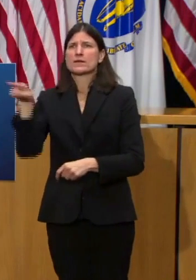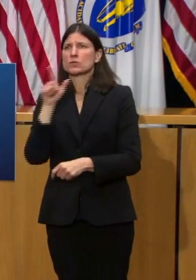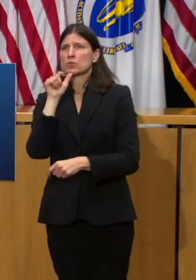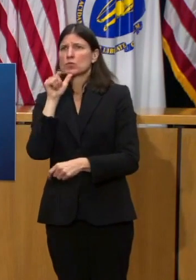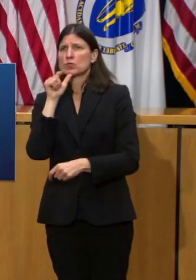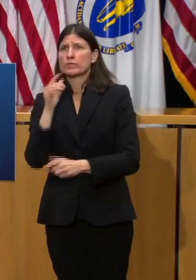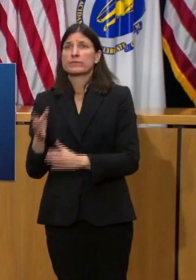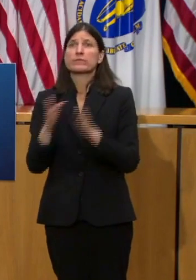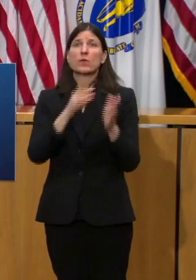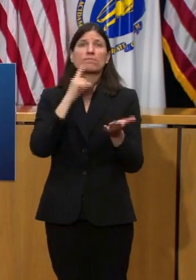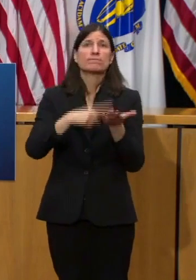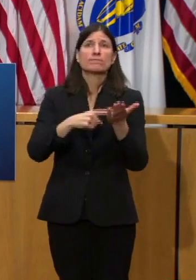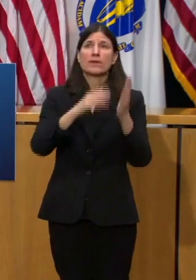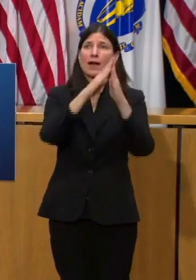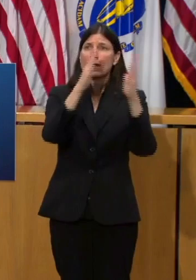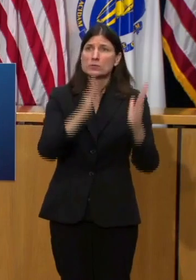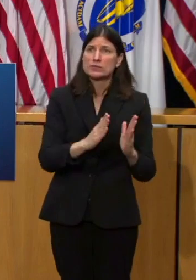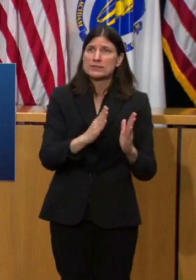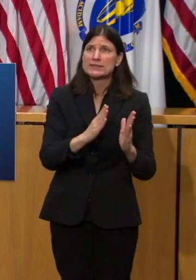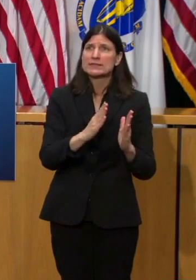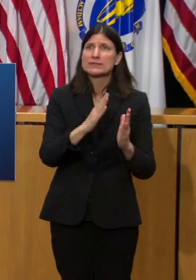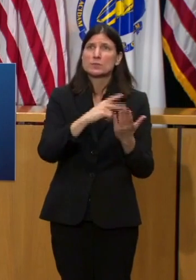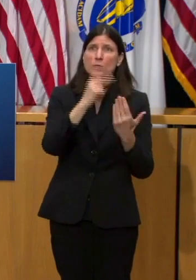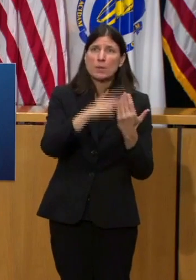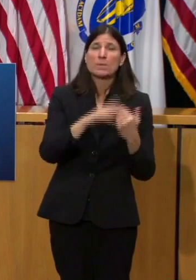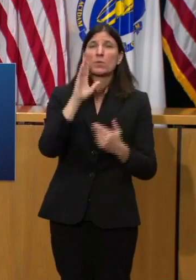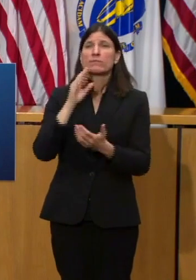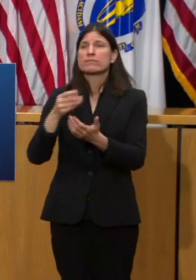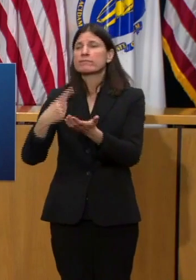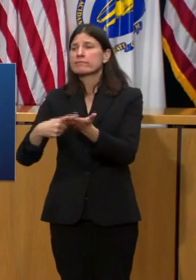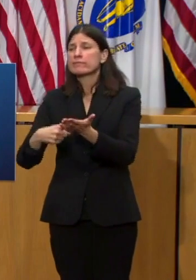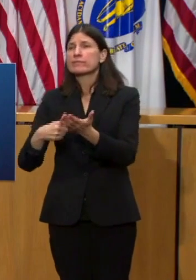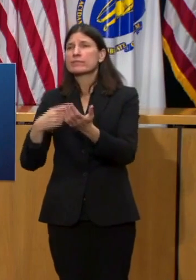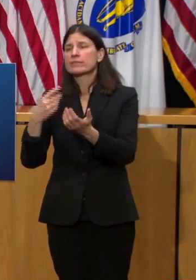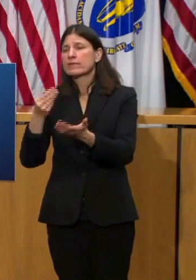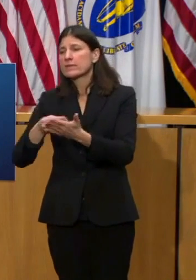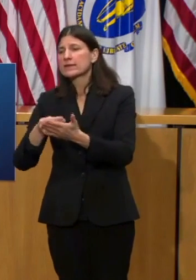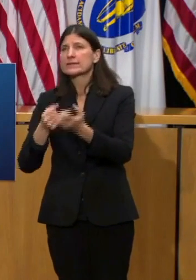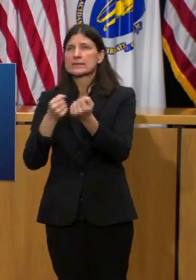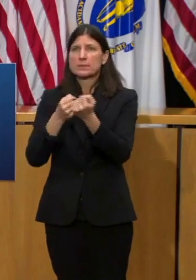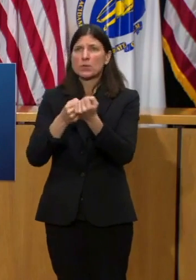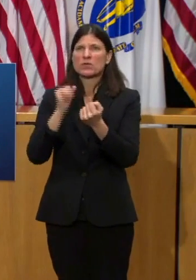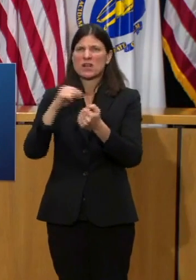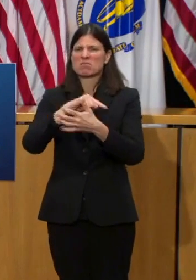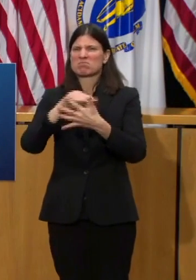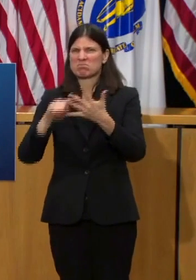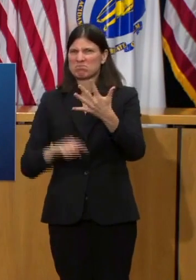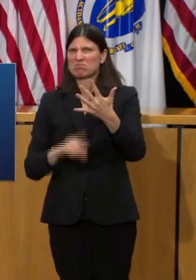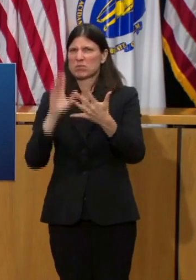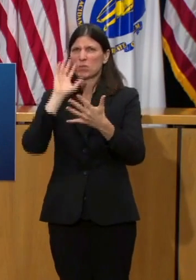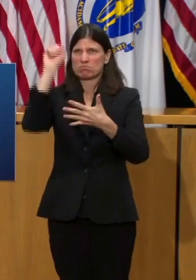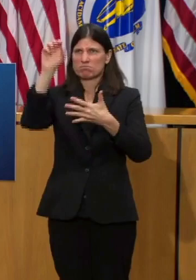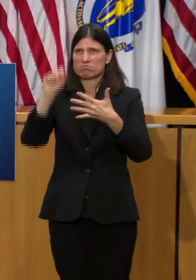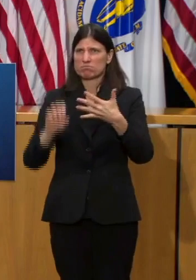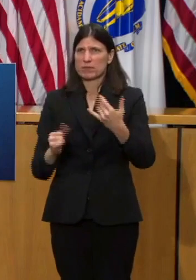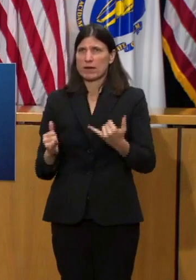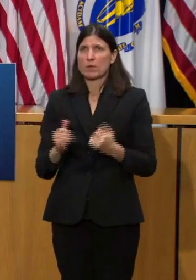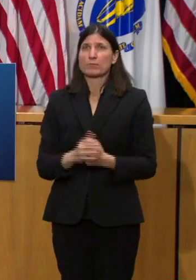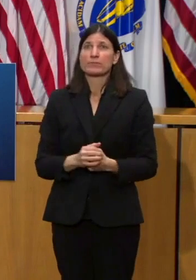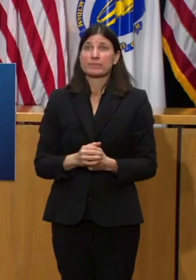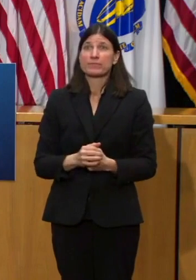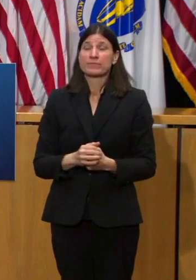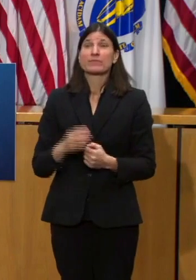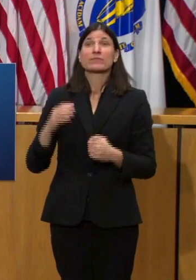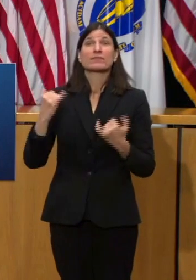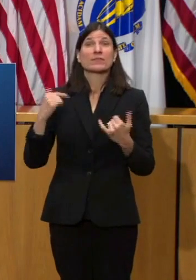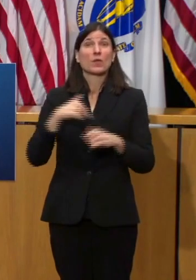underserved communities. Since the launch of COVID-19 vaccine scheduling resource line on February 5th,